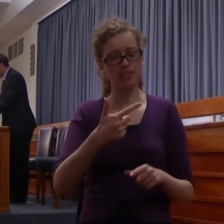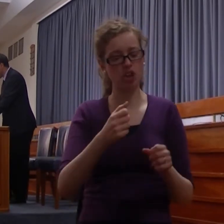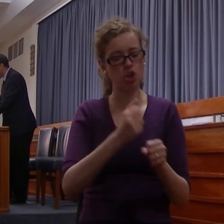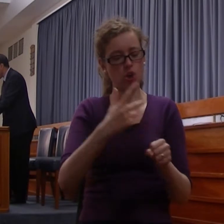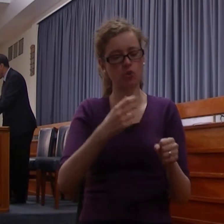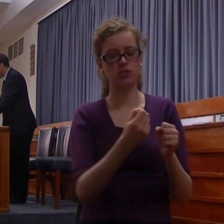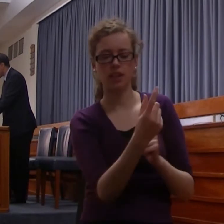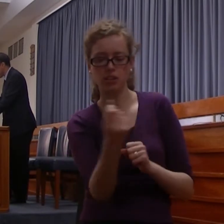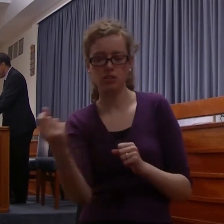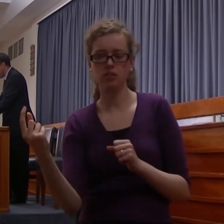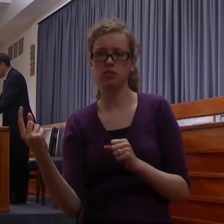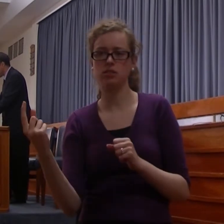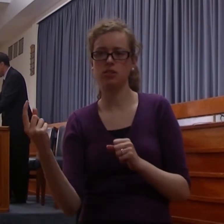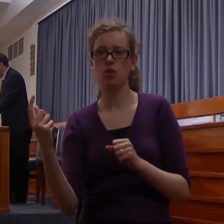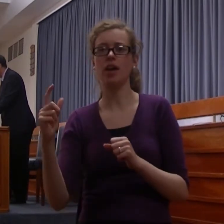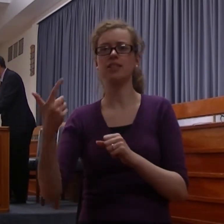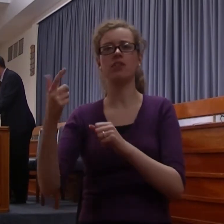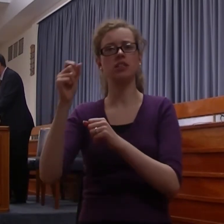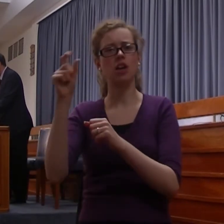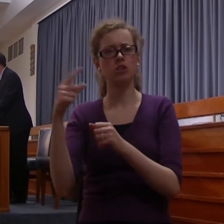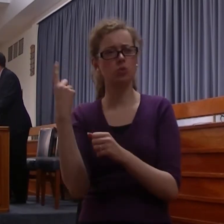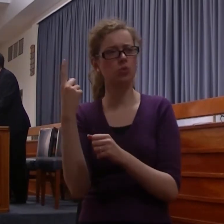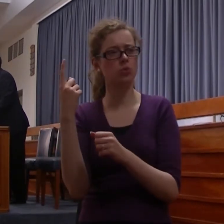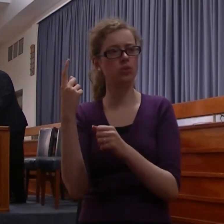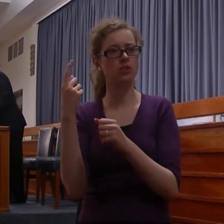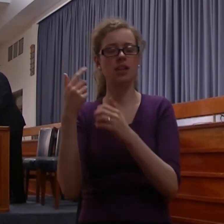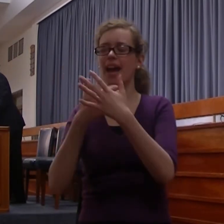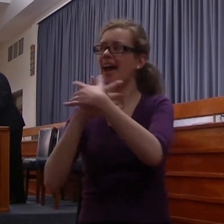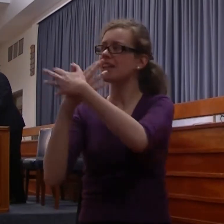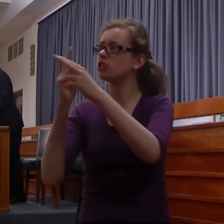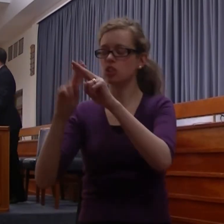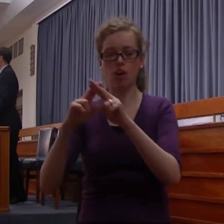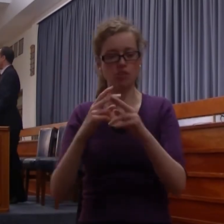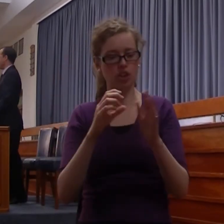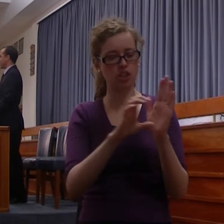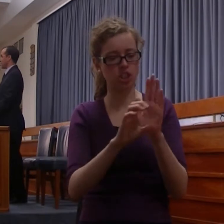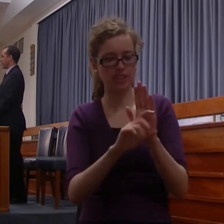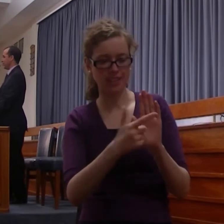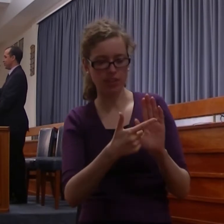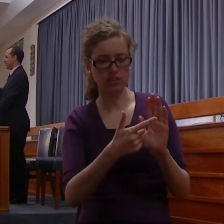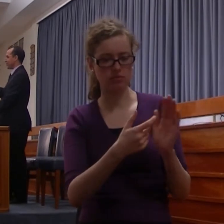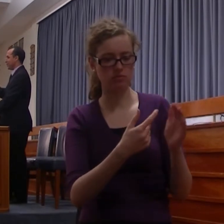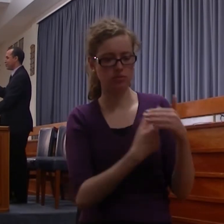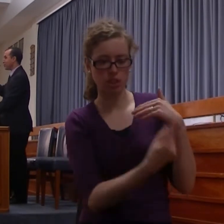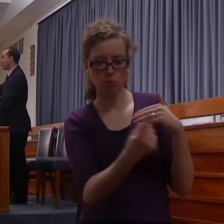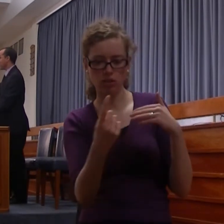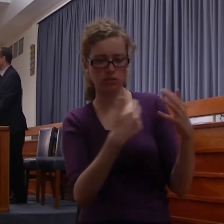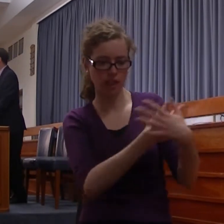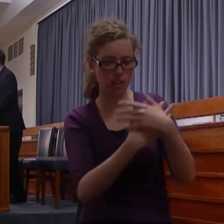thou sawest in my right hand, and the seven golden candlesticks. The seven stars are